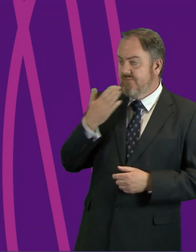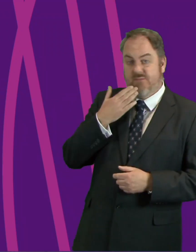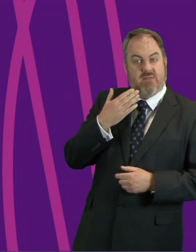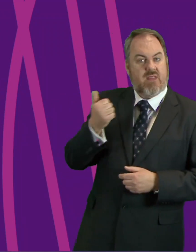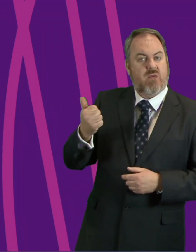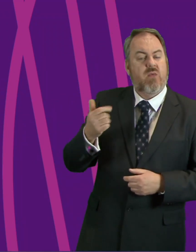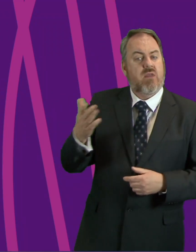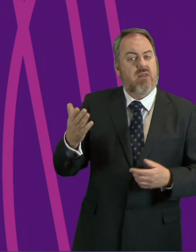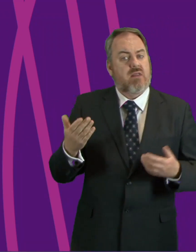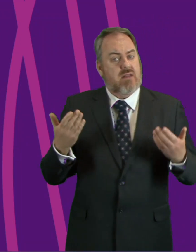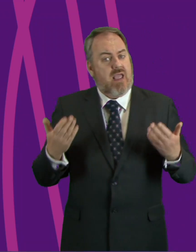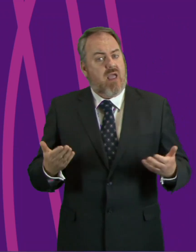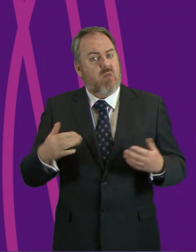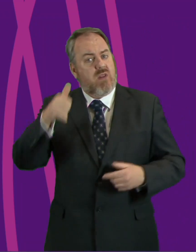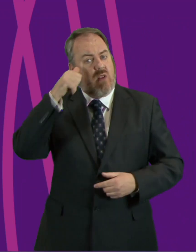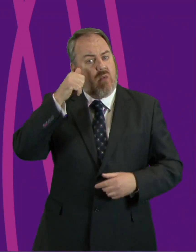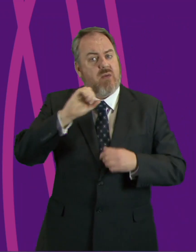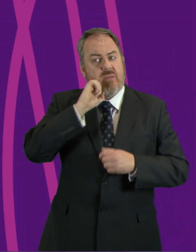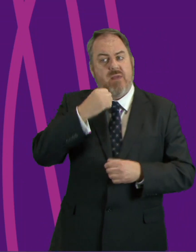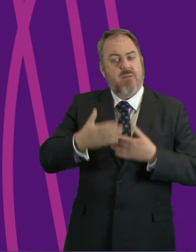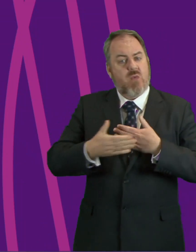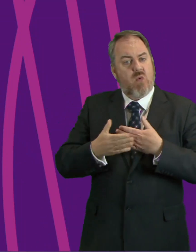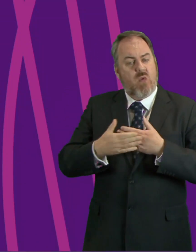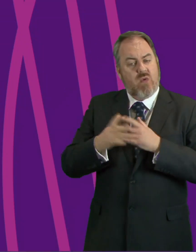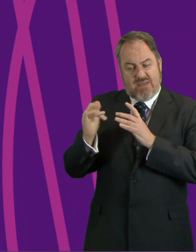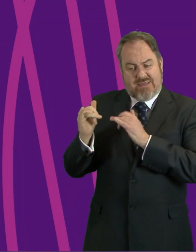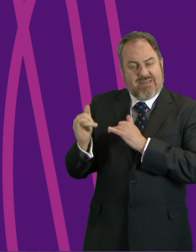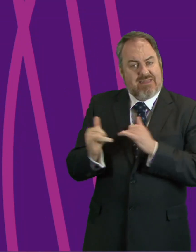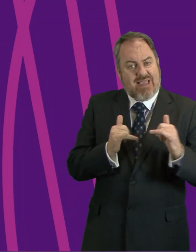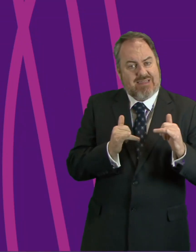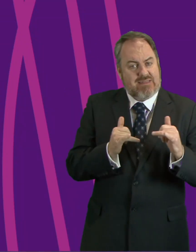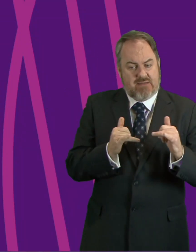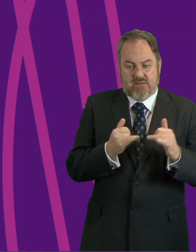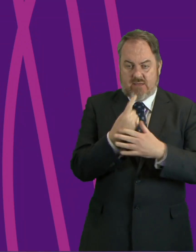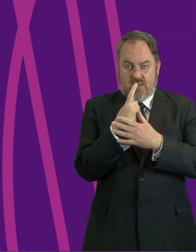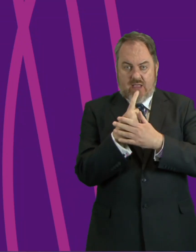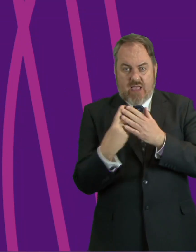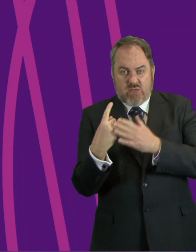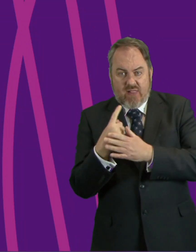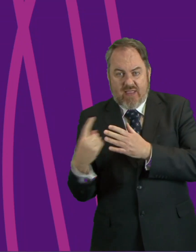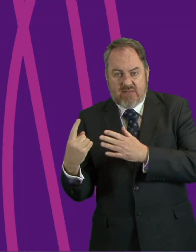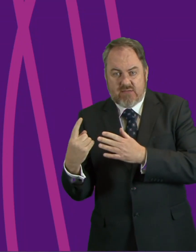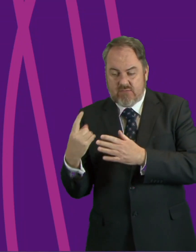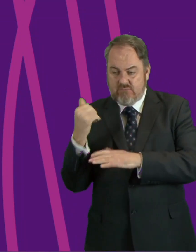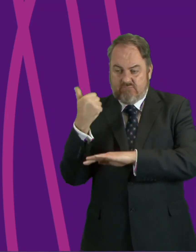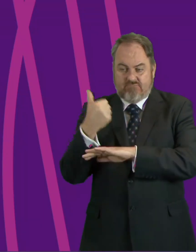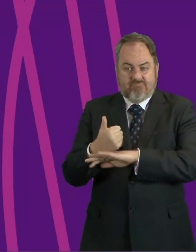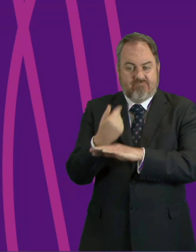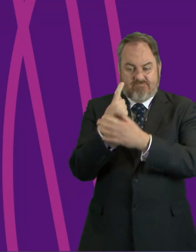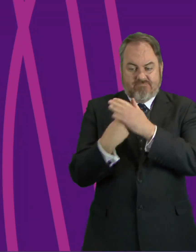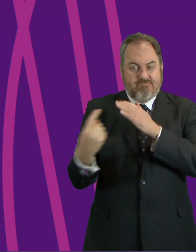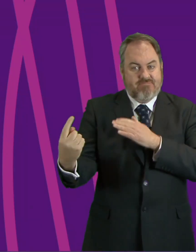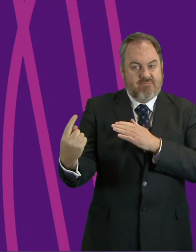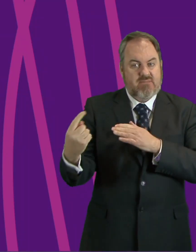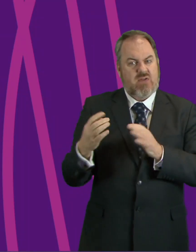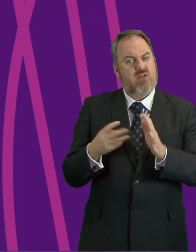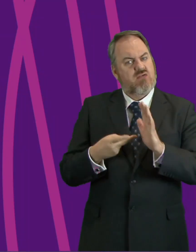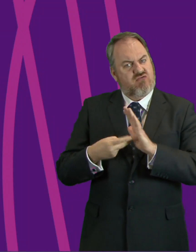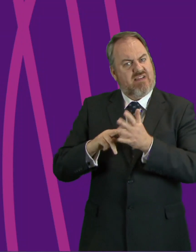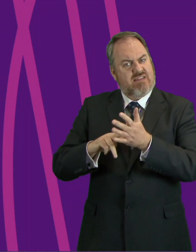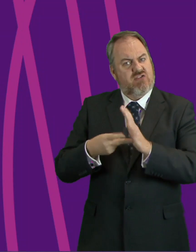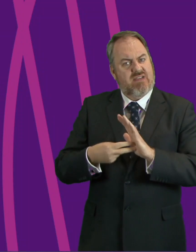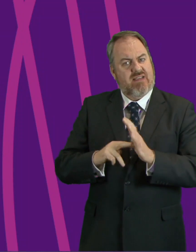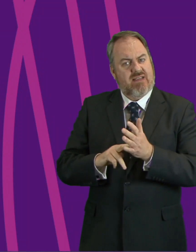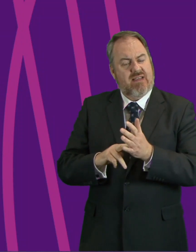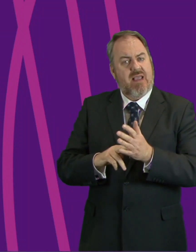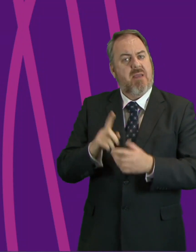to reintroduce a test, trace and isolate strategy, although we now have to build up capacity after this approach was